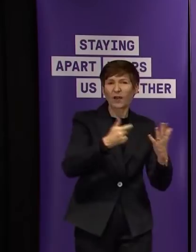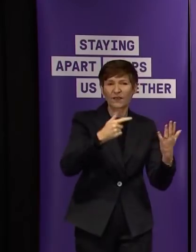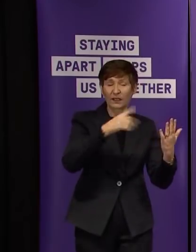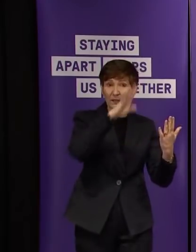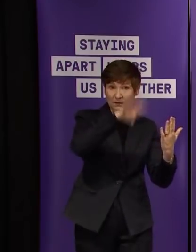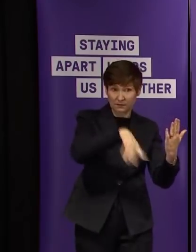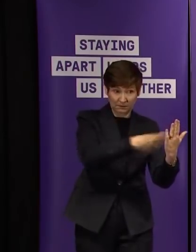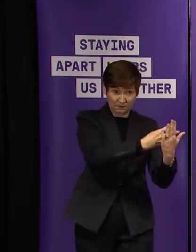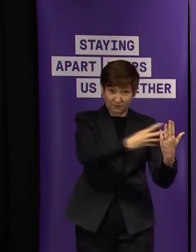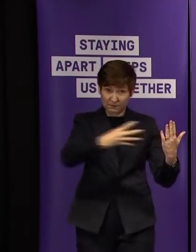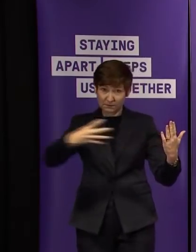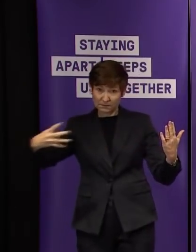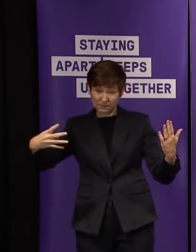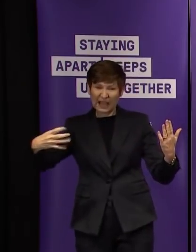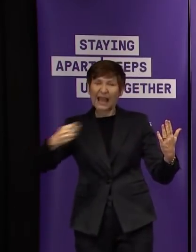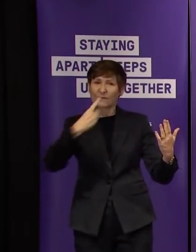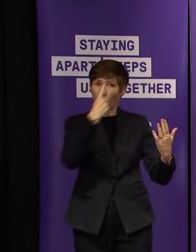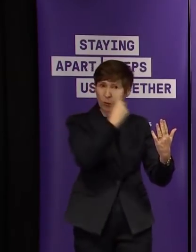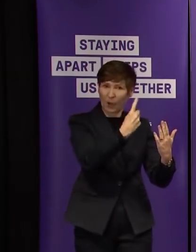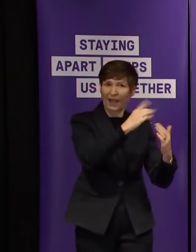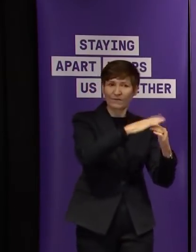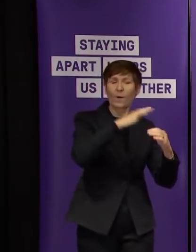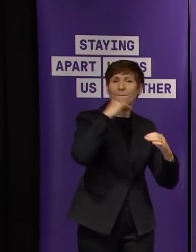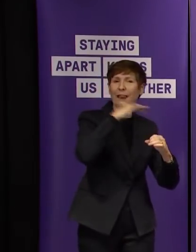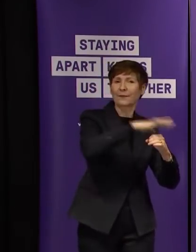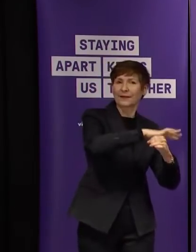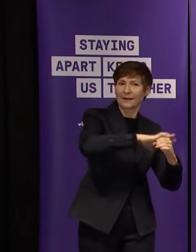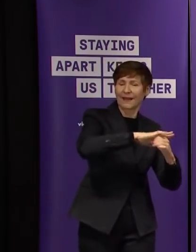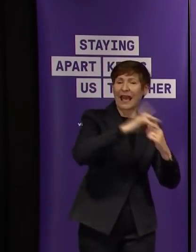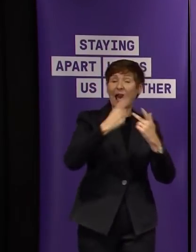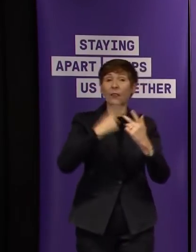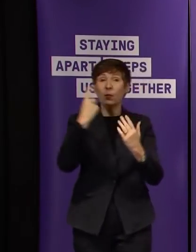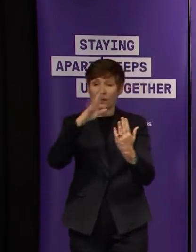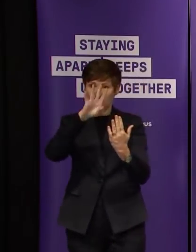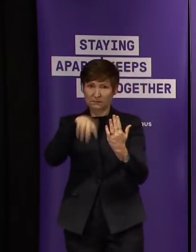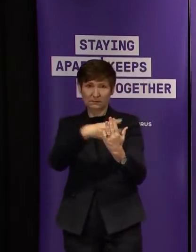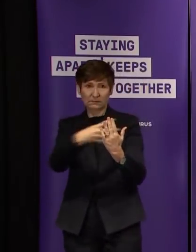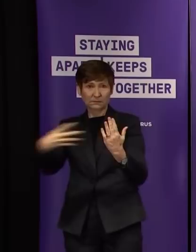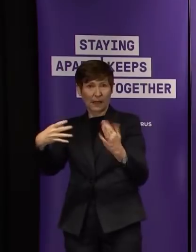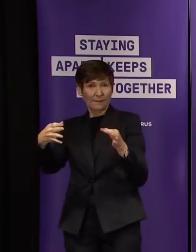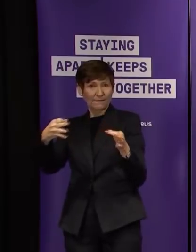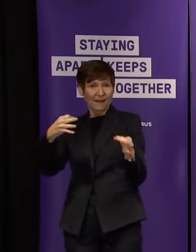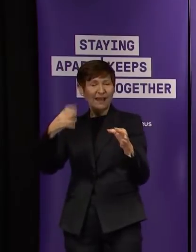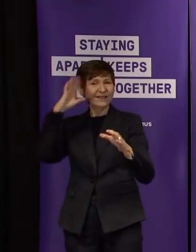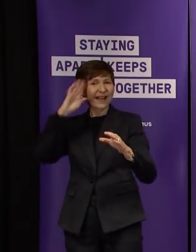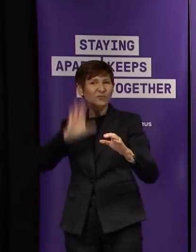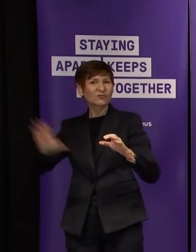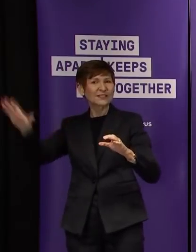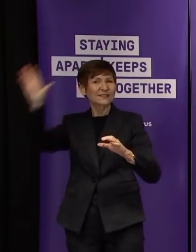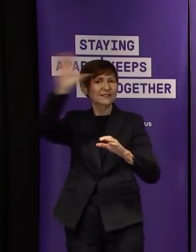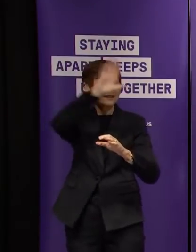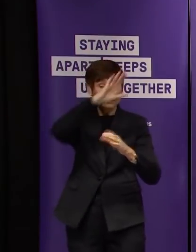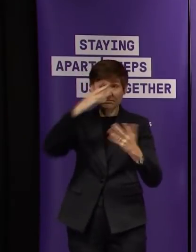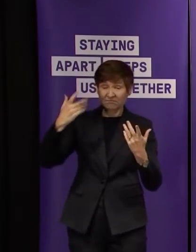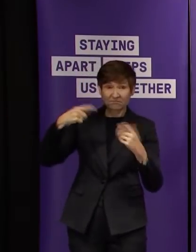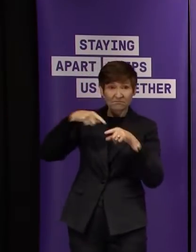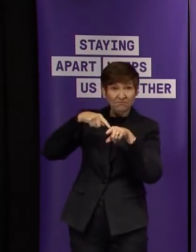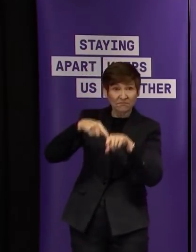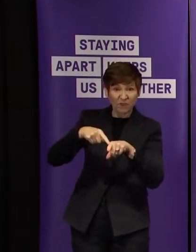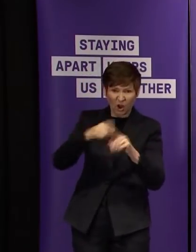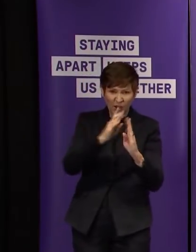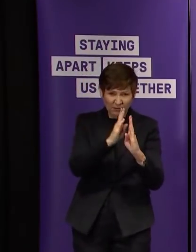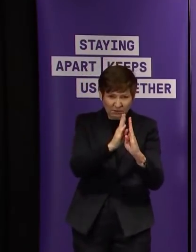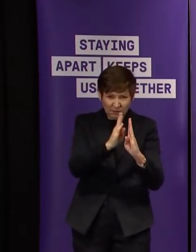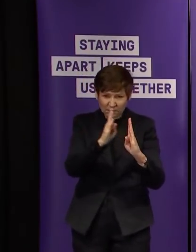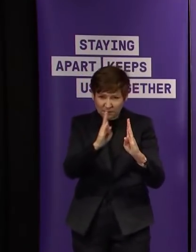at which regional Victoria progresses, but things do come and become aligned at points, so we have one set of rules. That might be